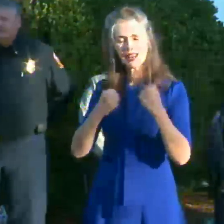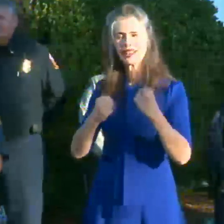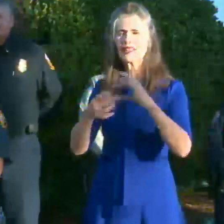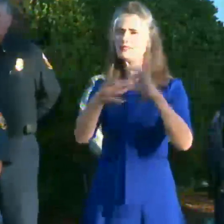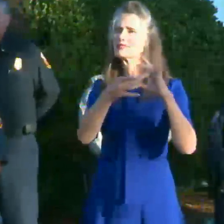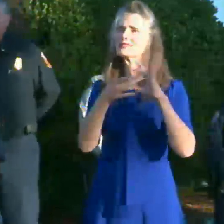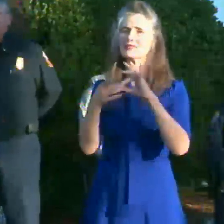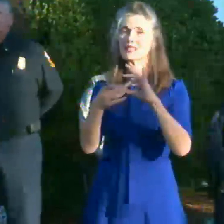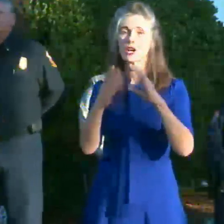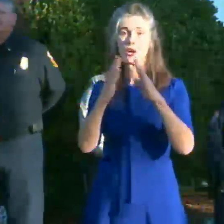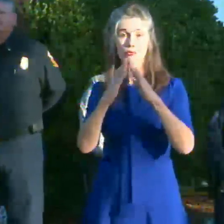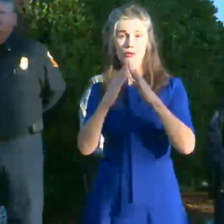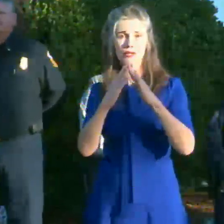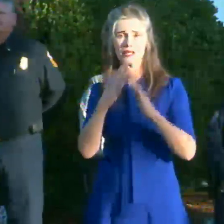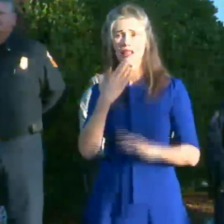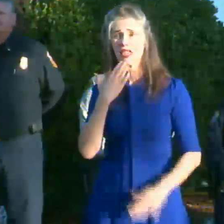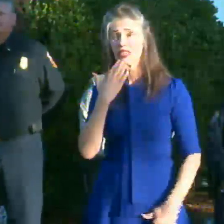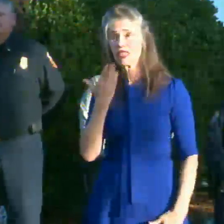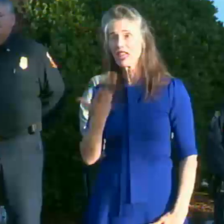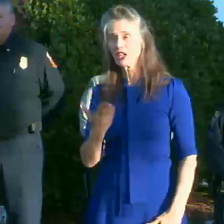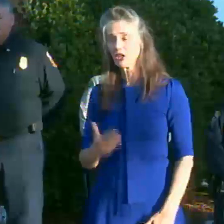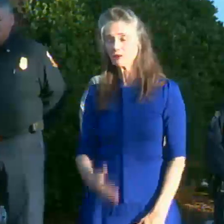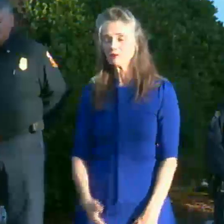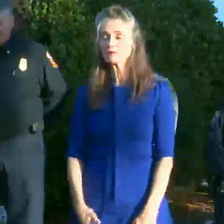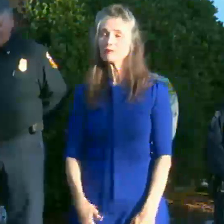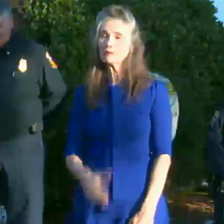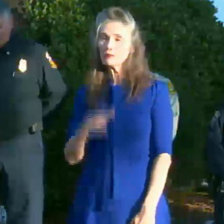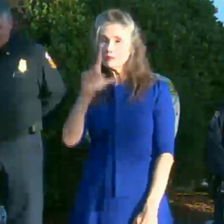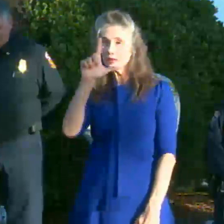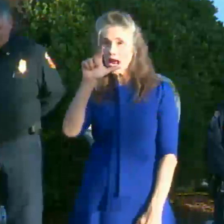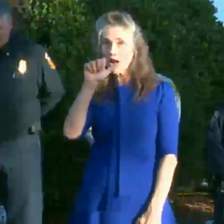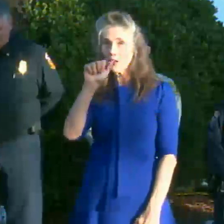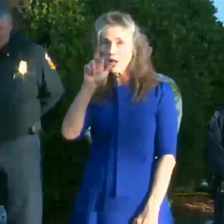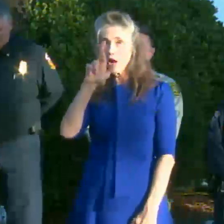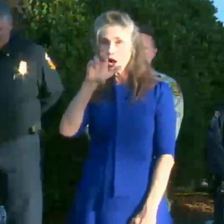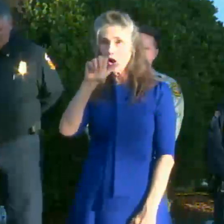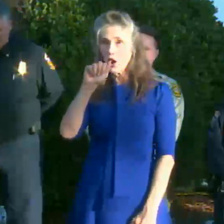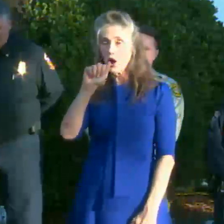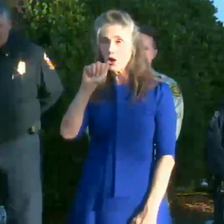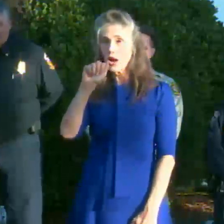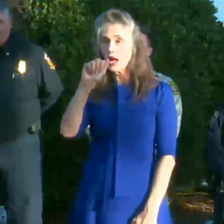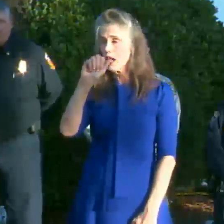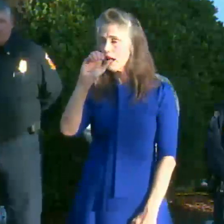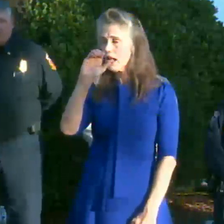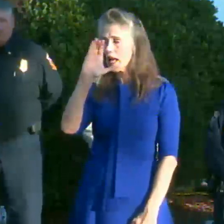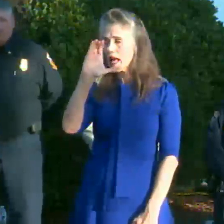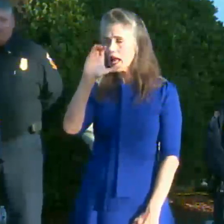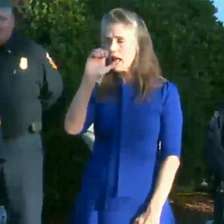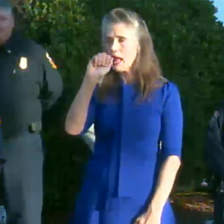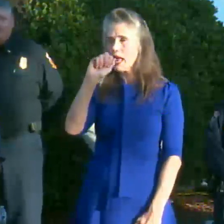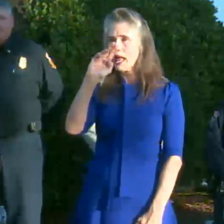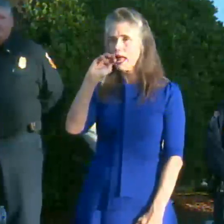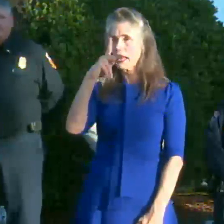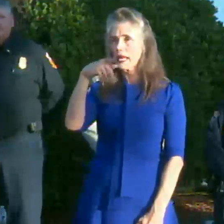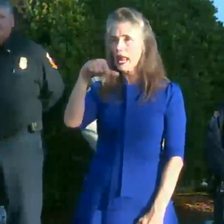Thank you, Suzanne. I'd like to introduce Laura Kamp. She's the Public Information Coordinator for the Montecito Water